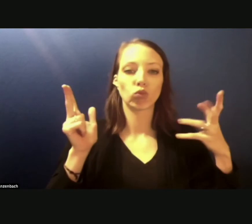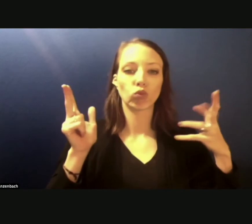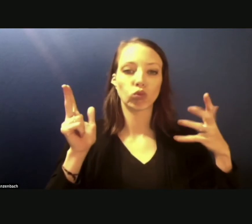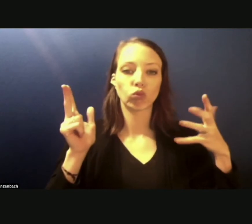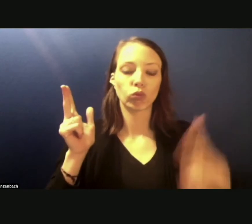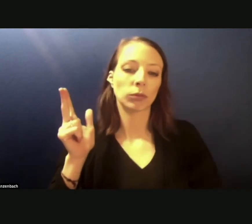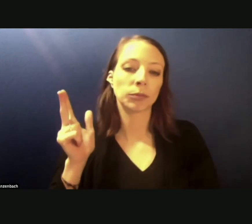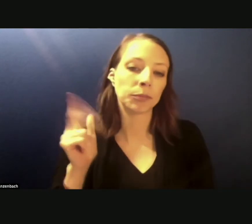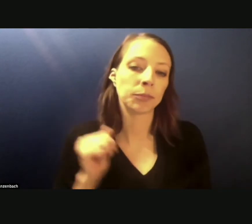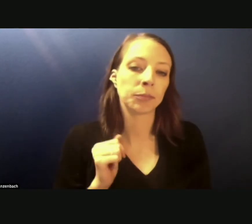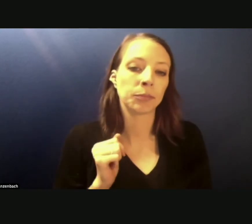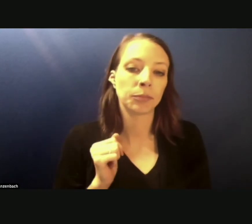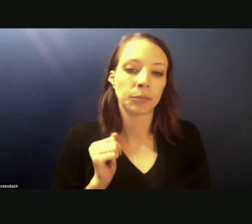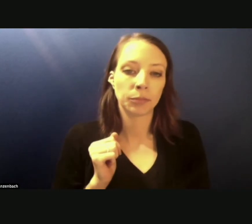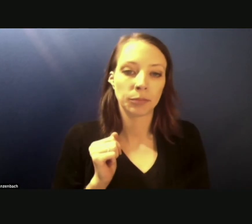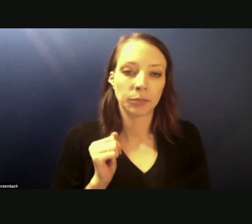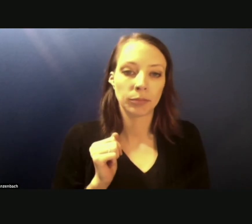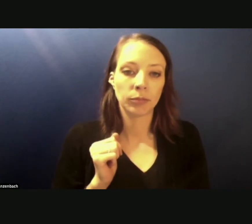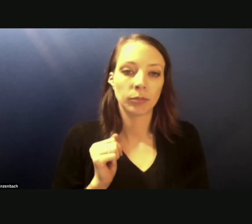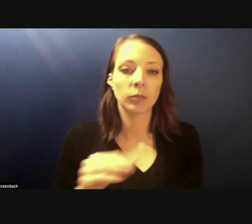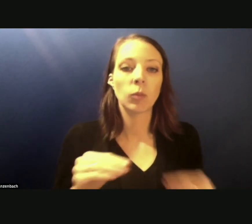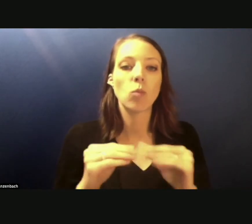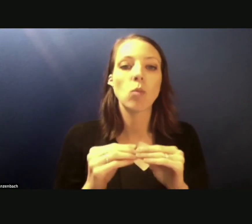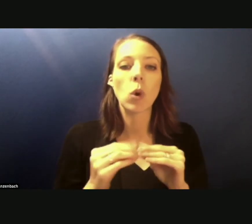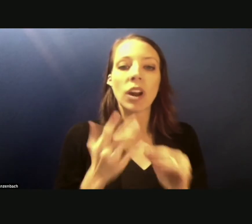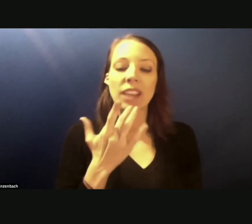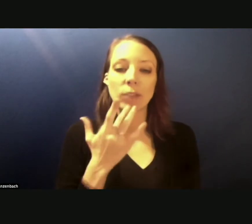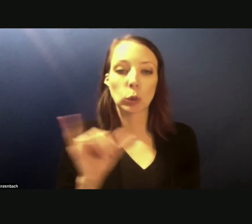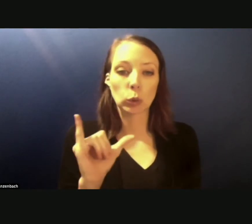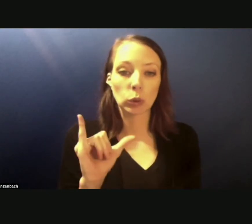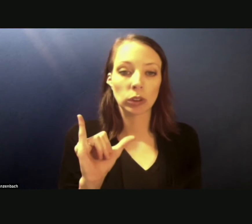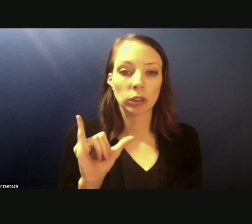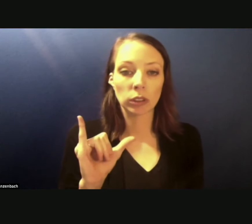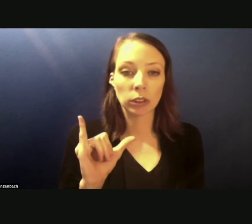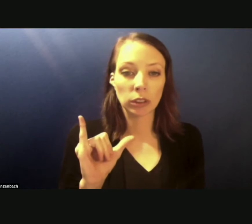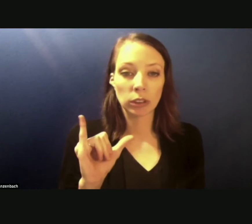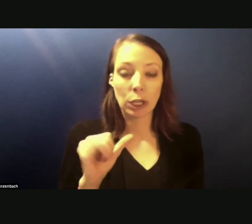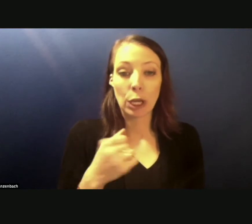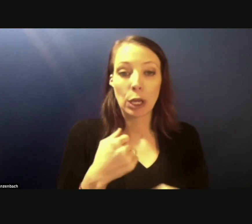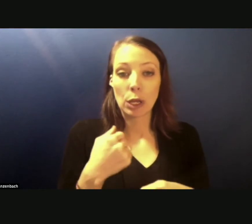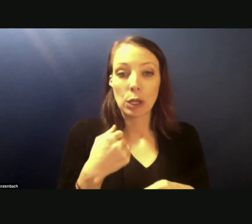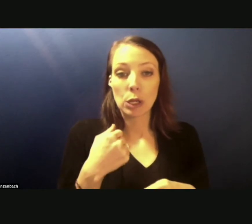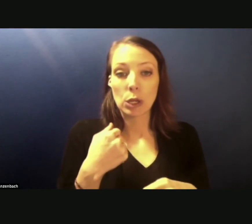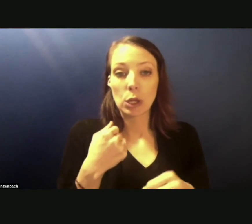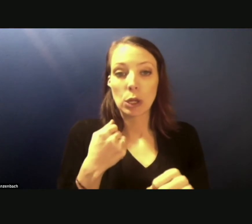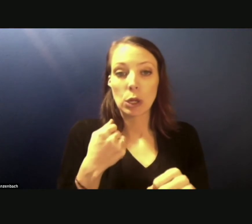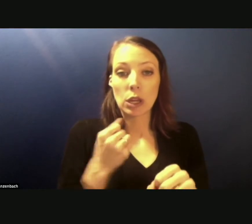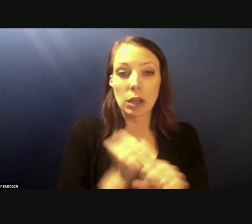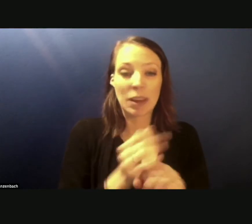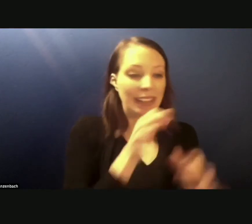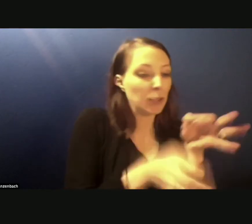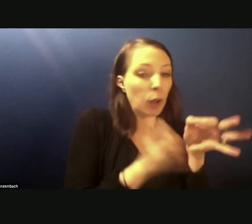and it gives them a lot more flavor too. So as you're doing this, you can make it as simple or as